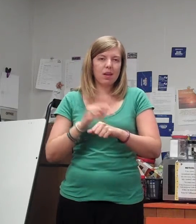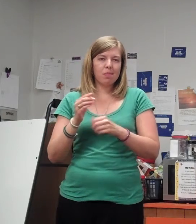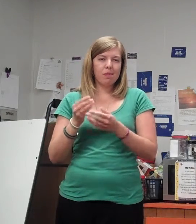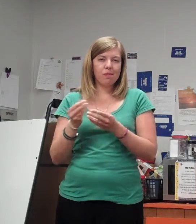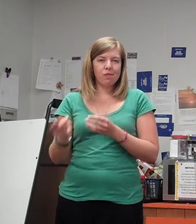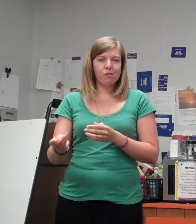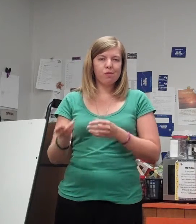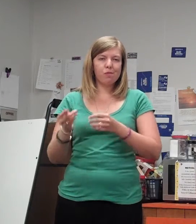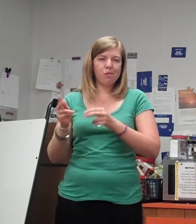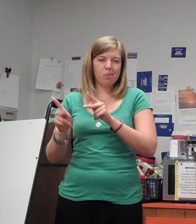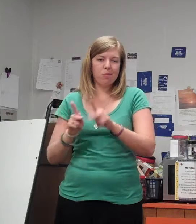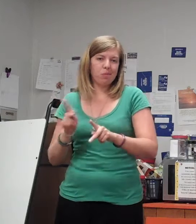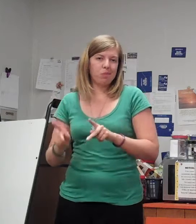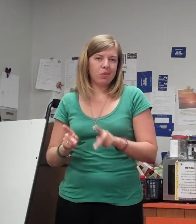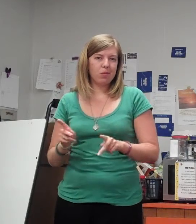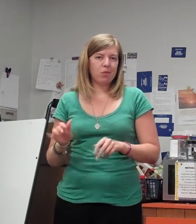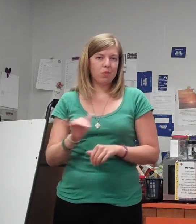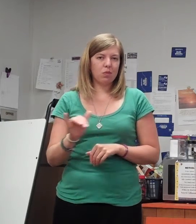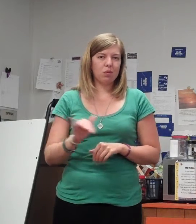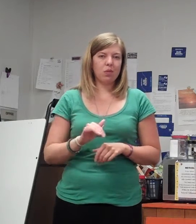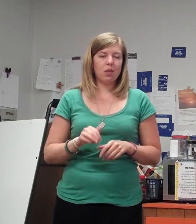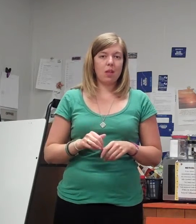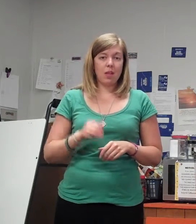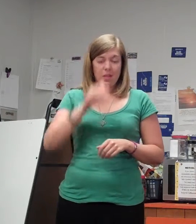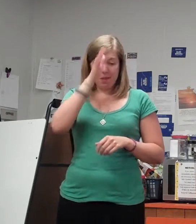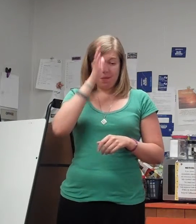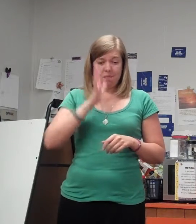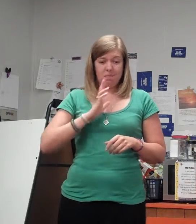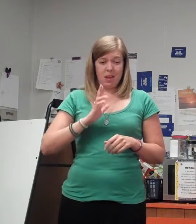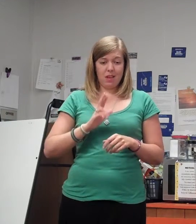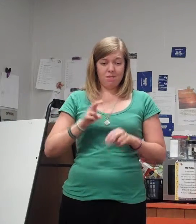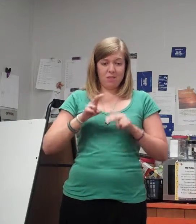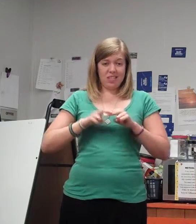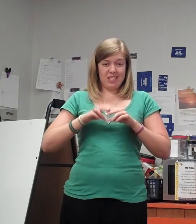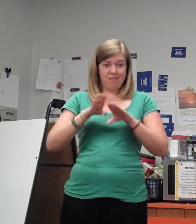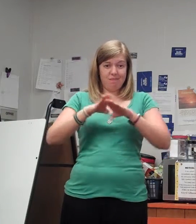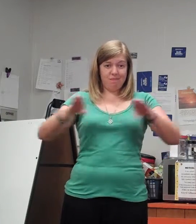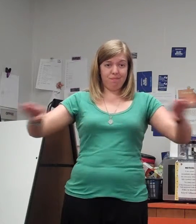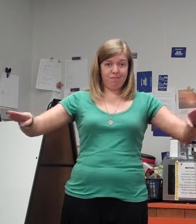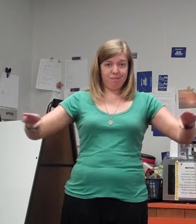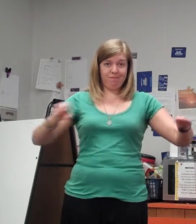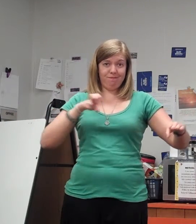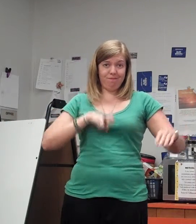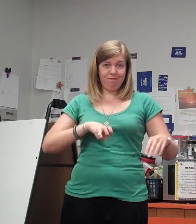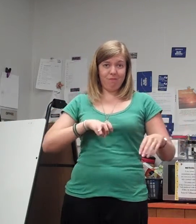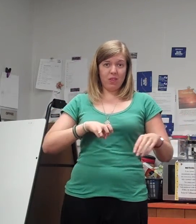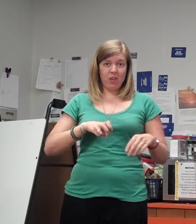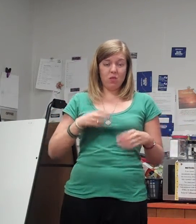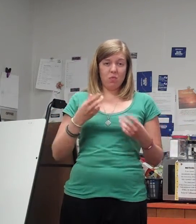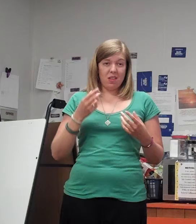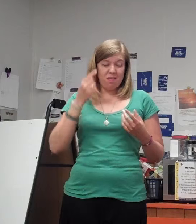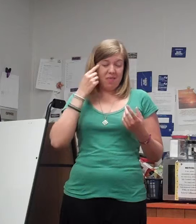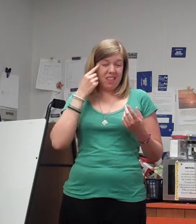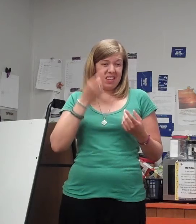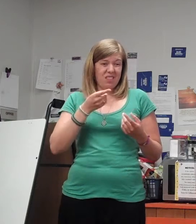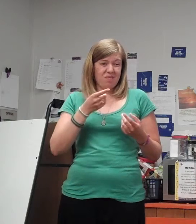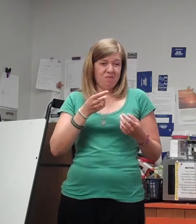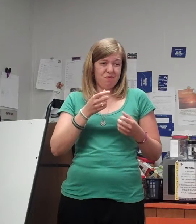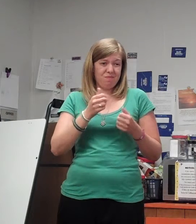The man that was sitting behind the desk we assumed was in charge, but we're not sure. We just made that assumption when we arrived.